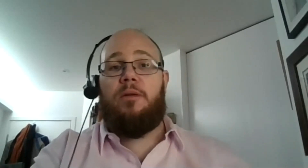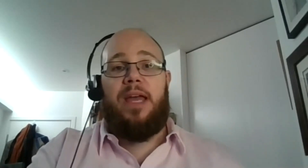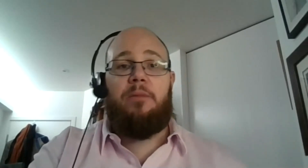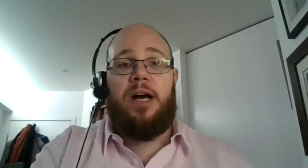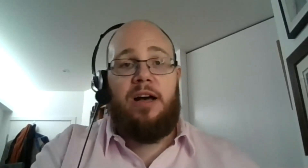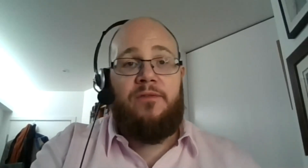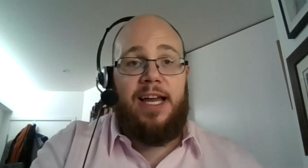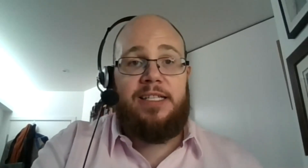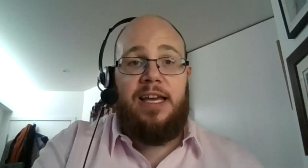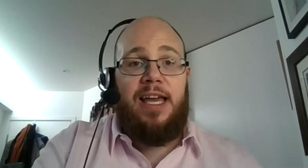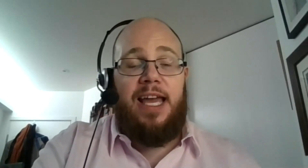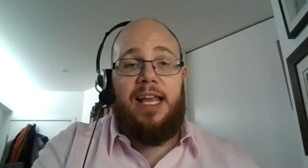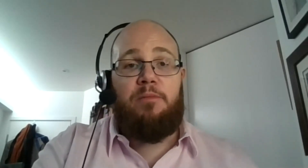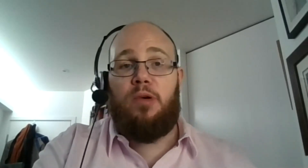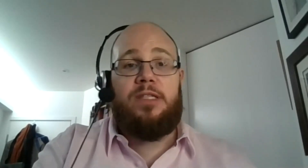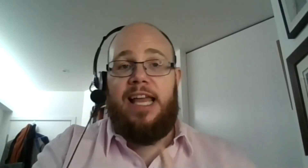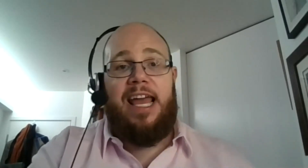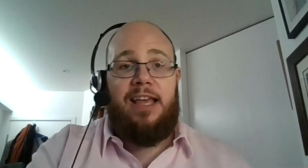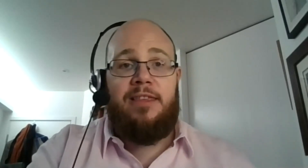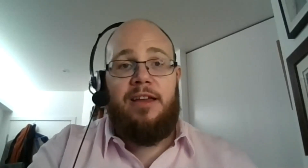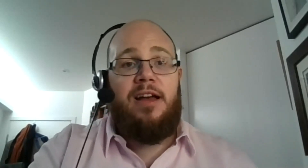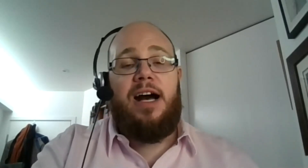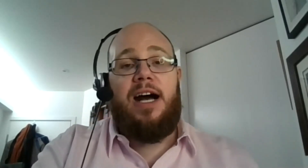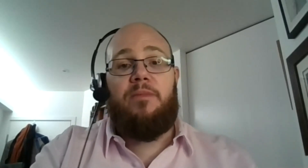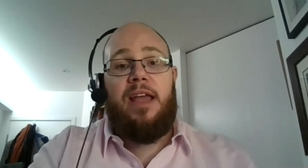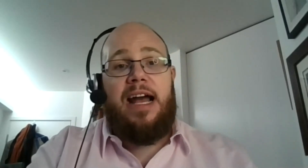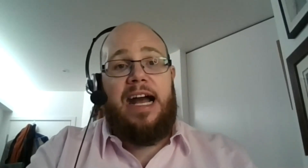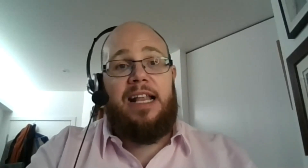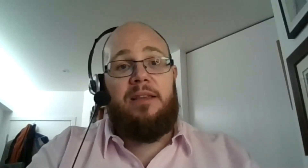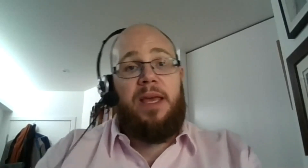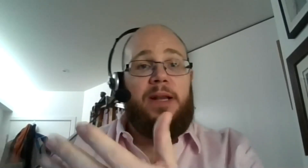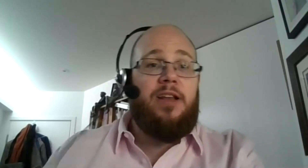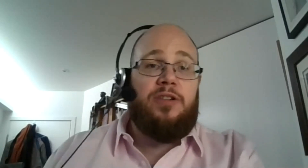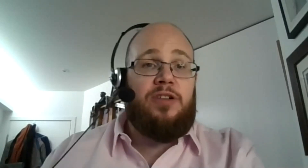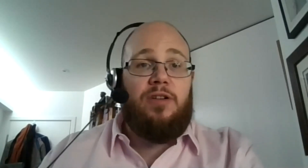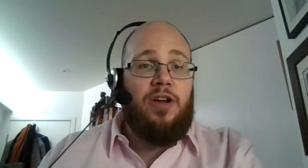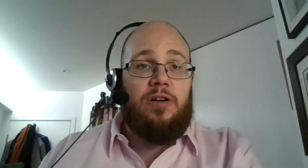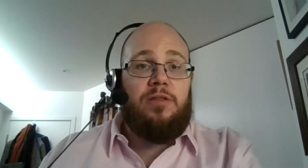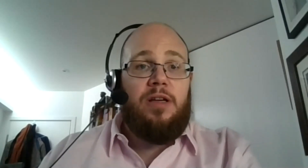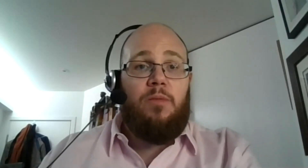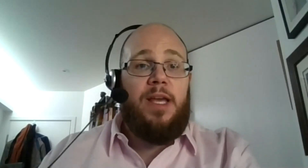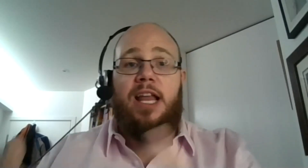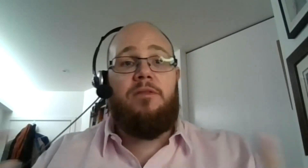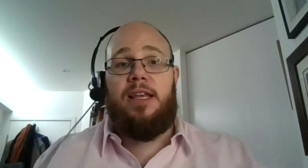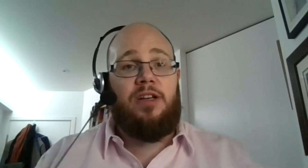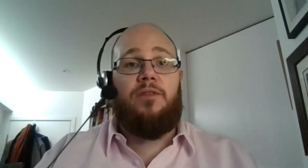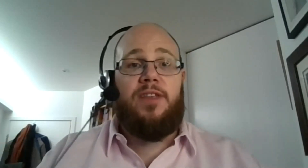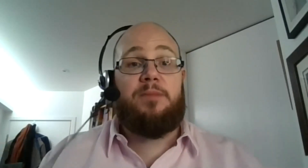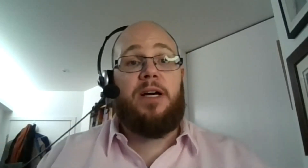being perfect in Bawdley Heath and people in Oscott not. We can only solve this by the